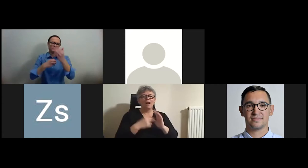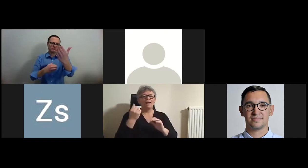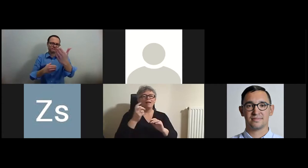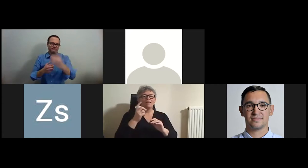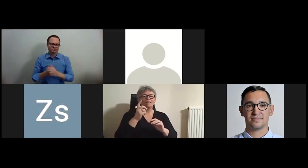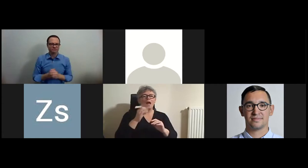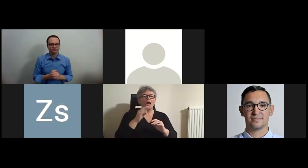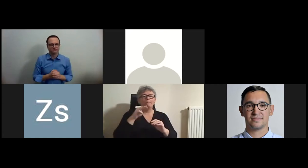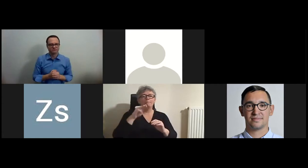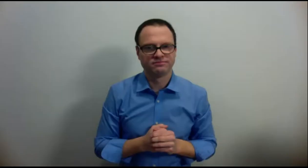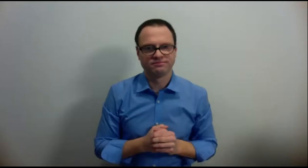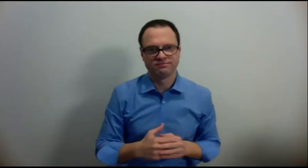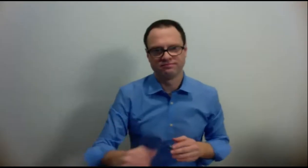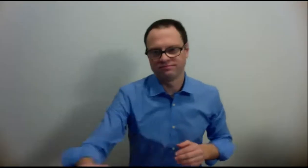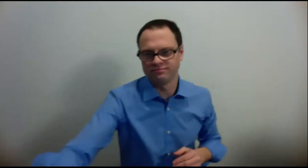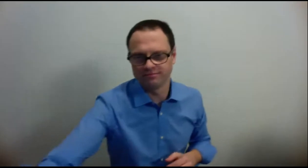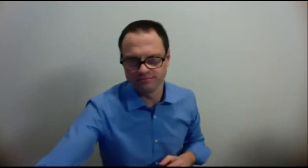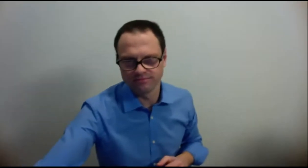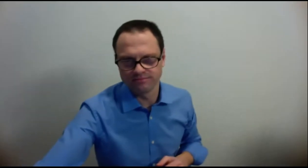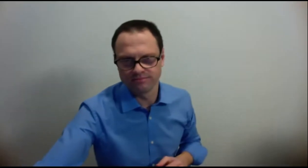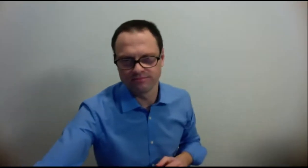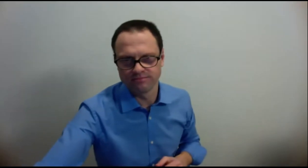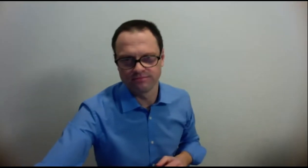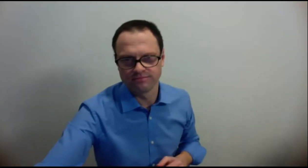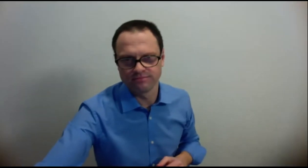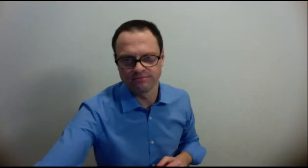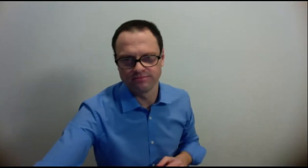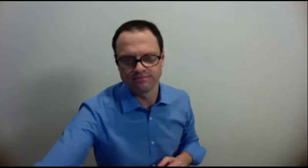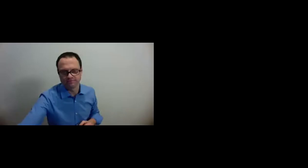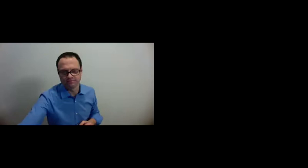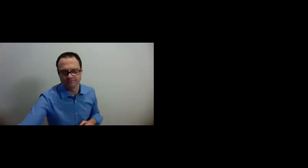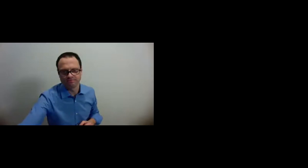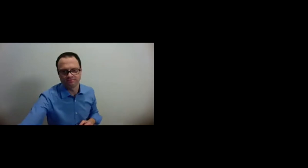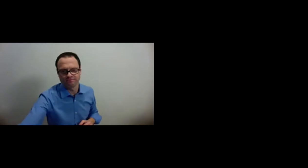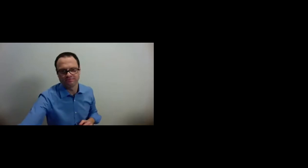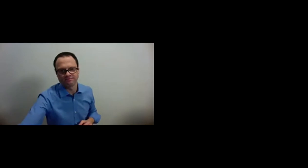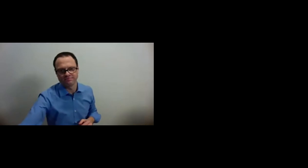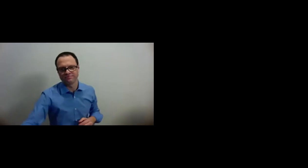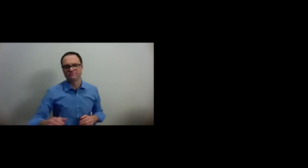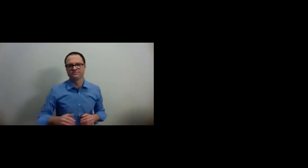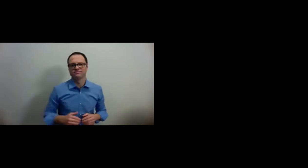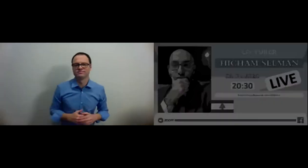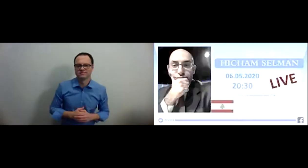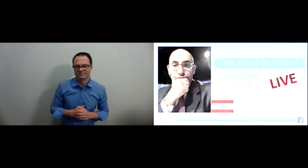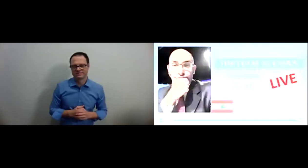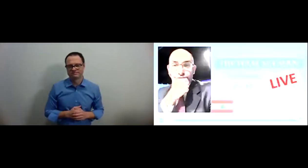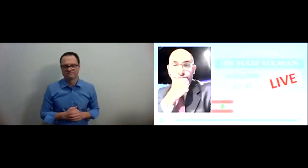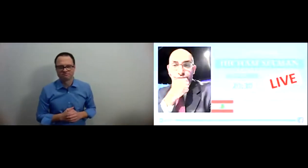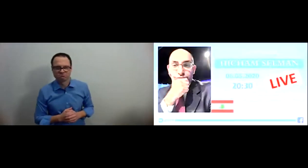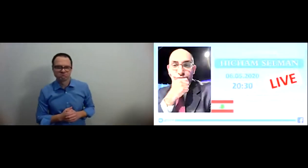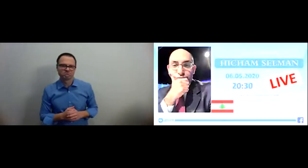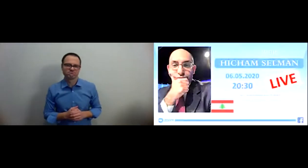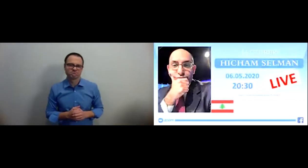Our tech guy, can you please spotlight the presenters one by one.